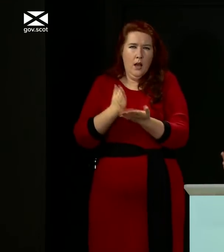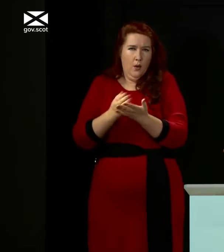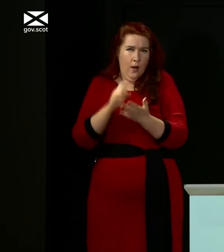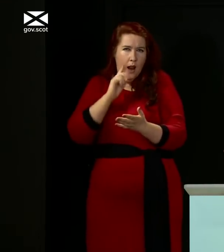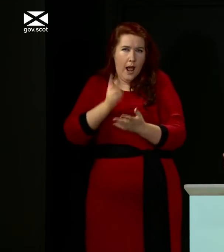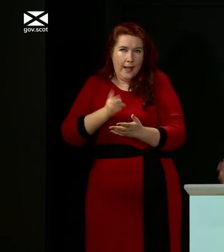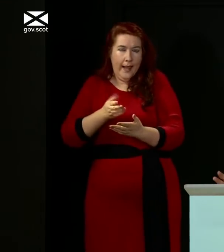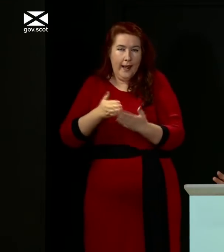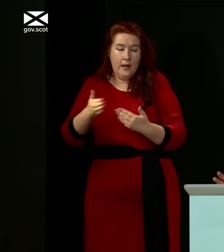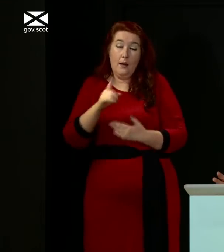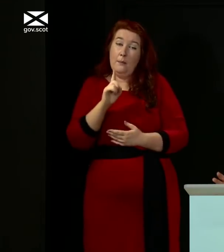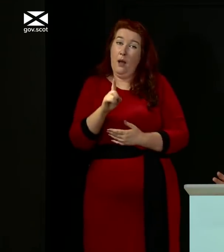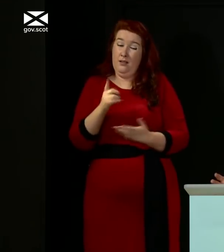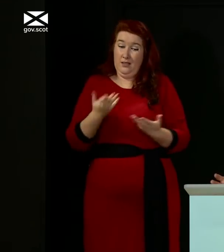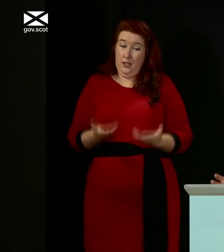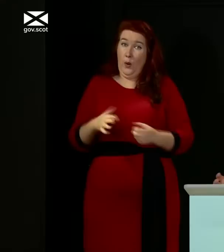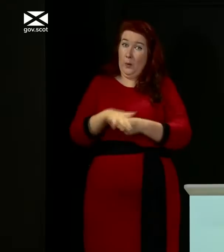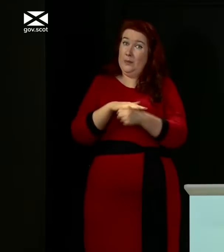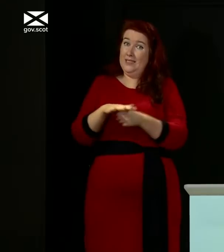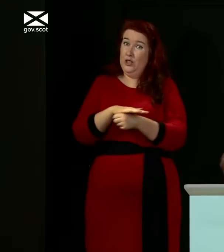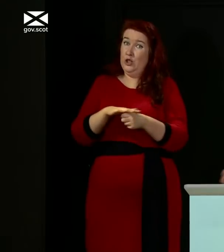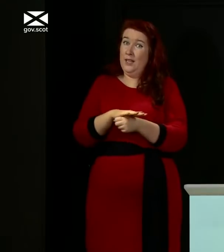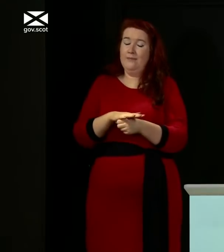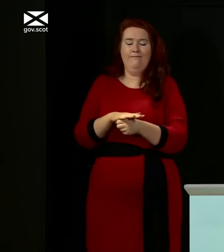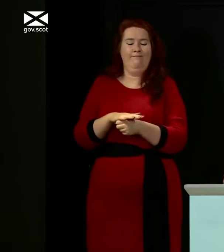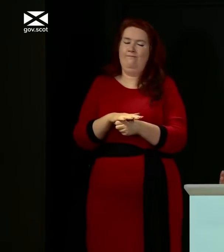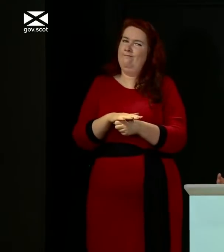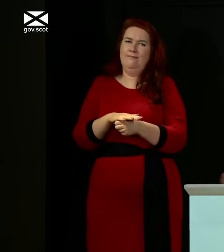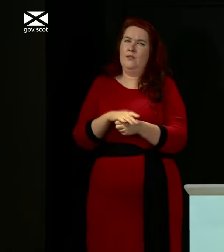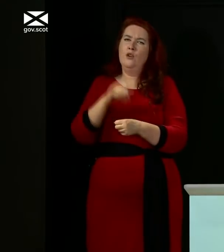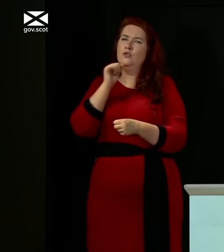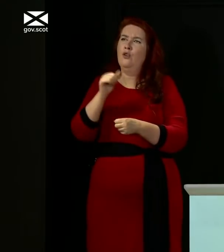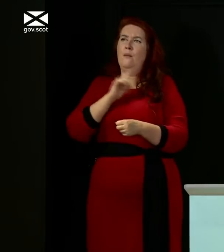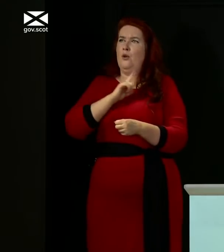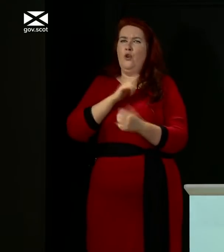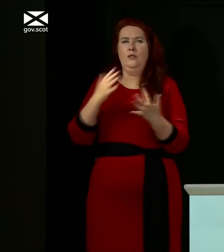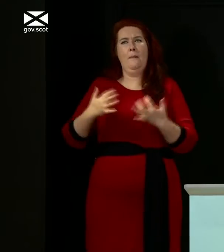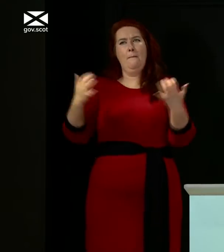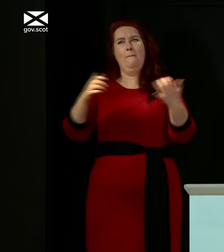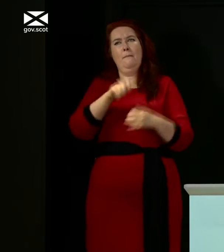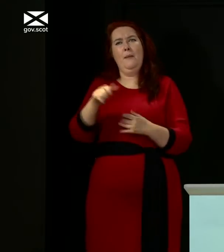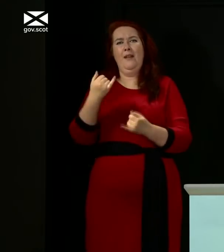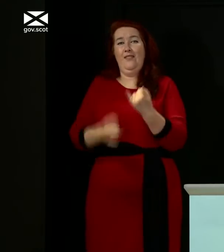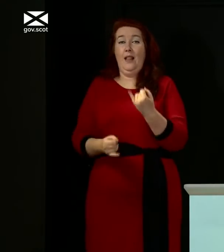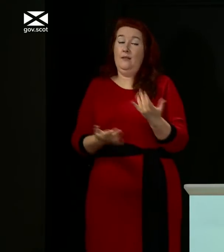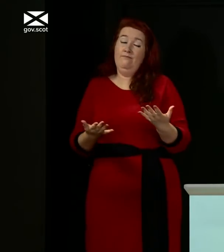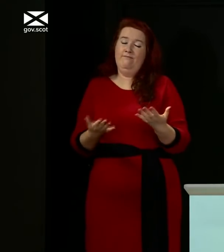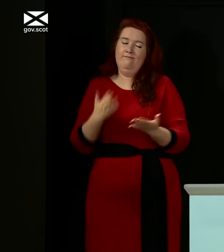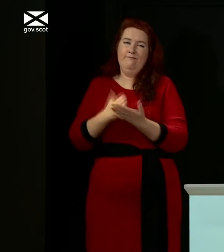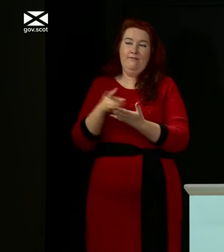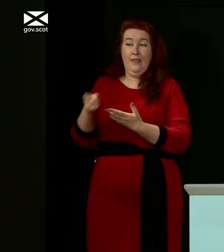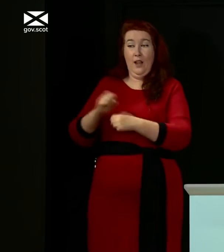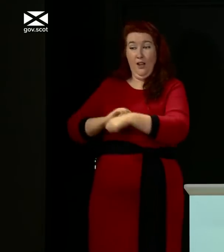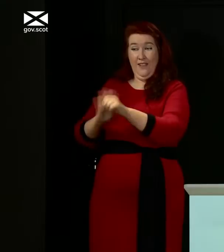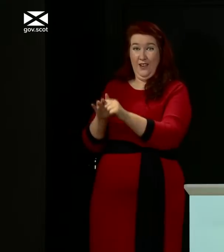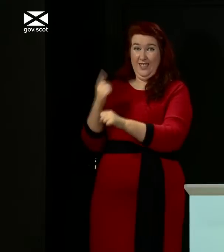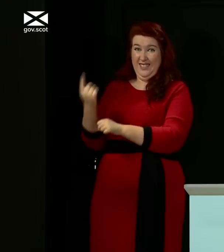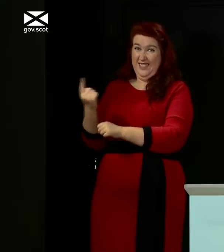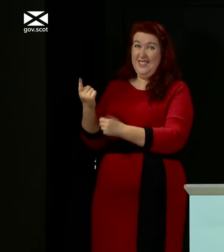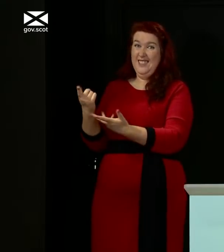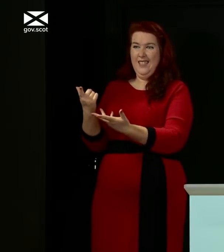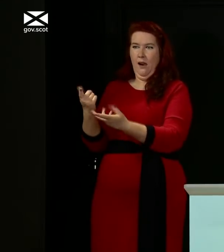this position we're in as of today is not some collective failure. Unfortunately, it's a success on the part of the virus